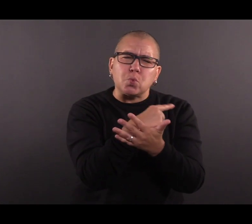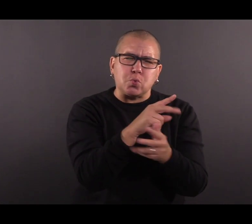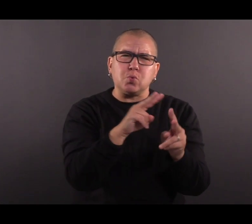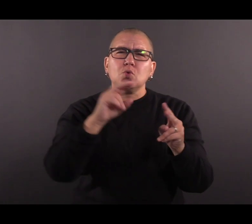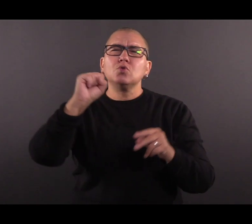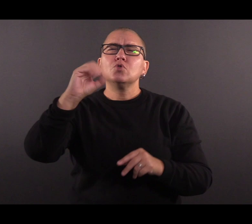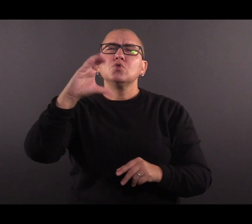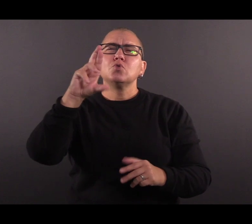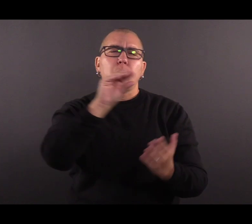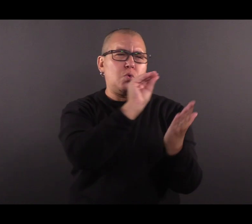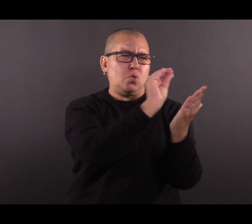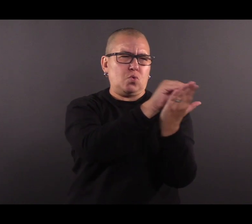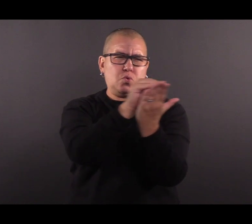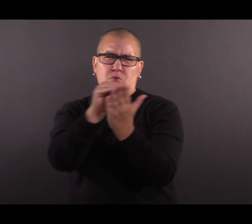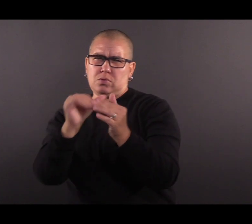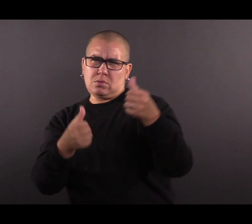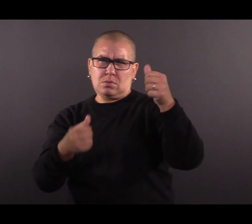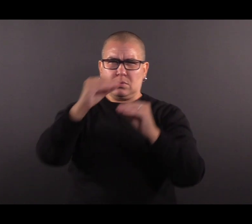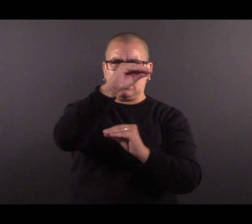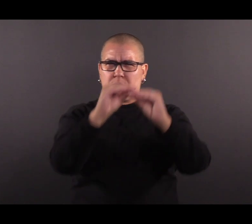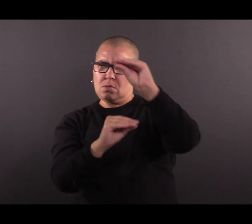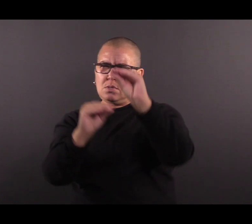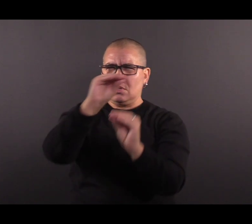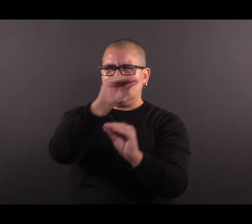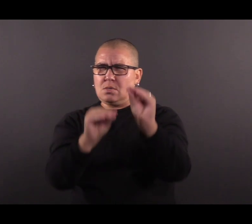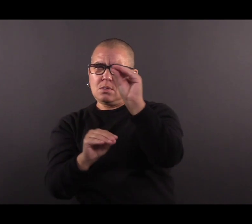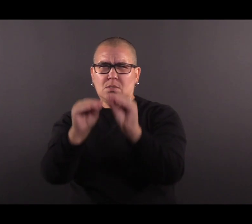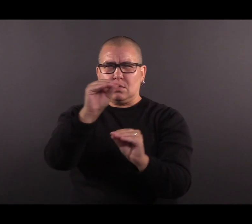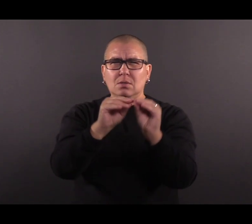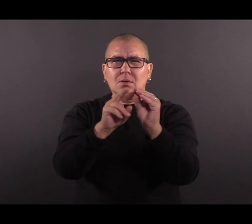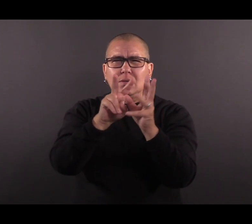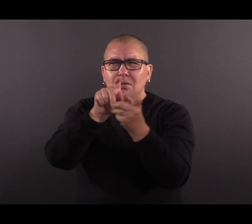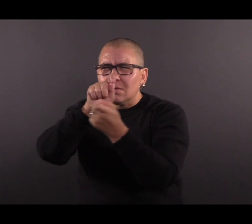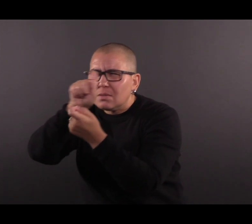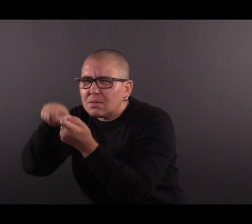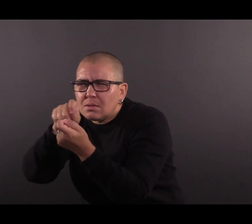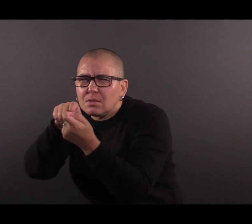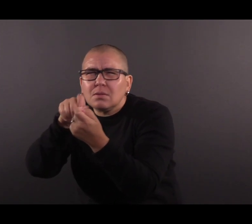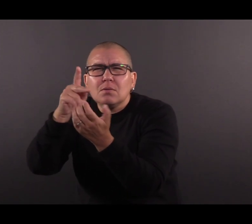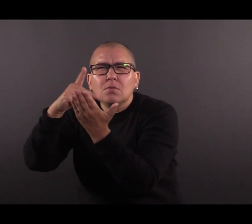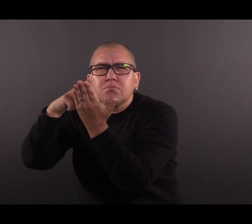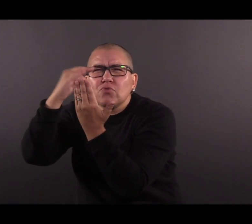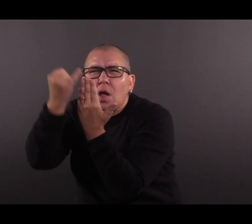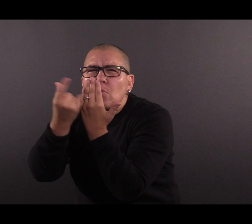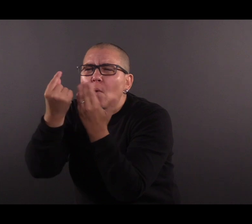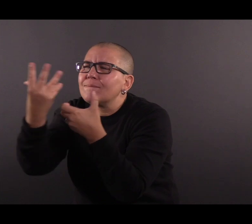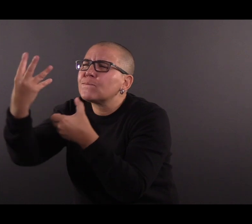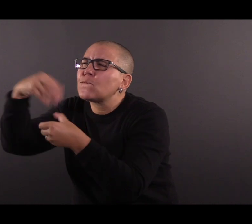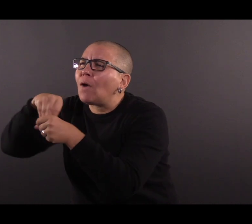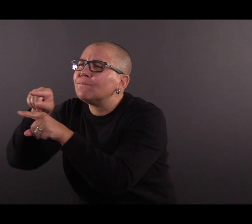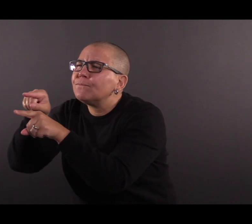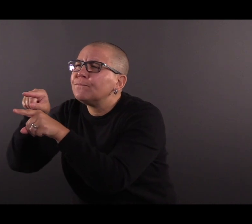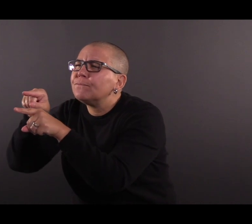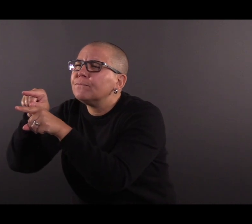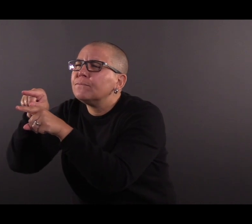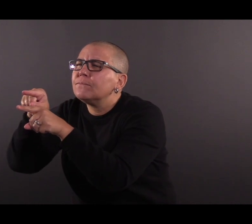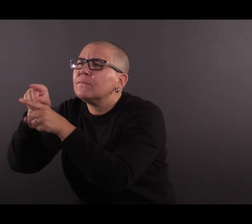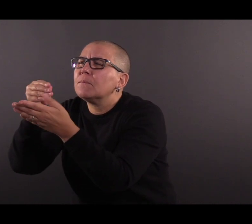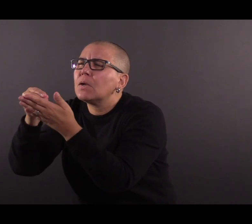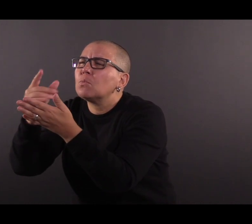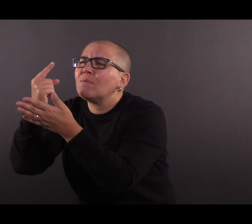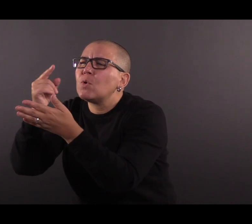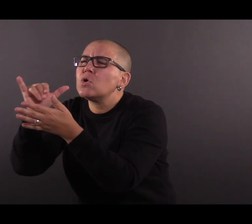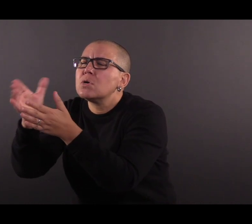COC's application generally and also reviews each individual project that the COC ranked. Based on that